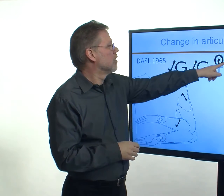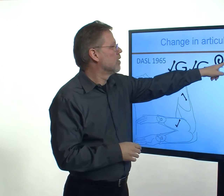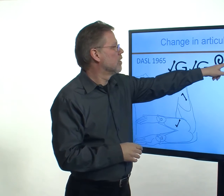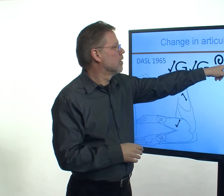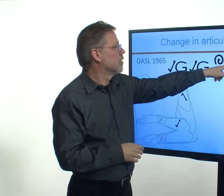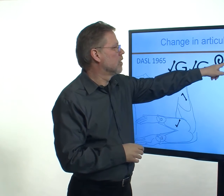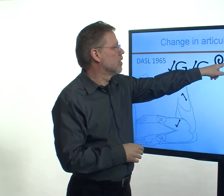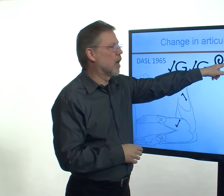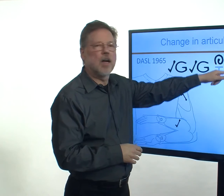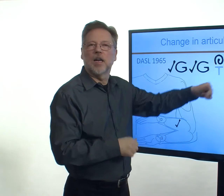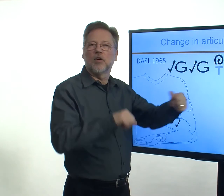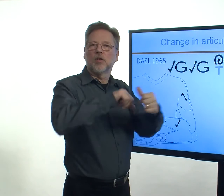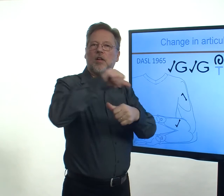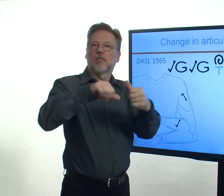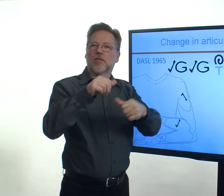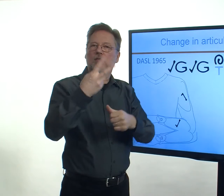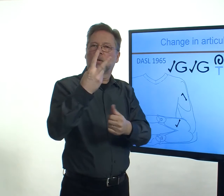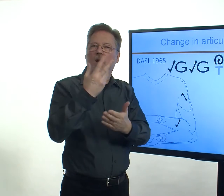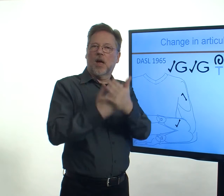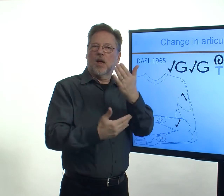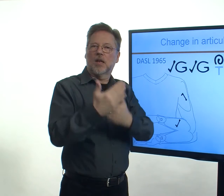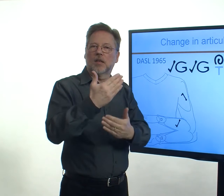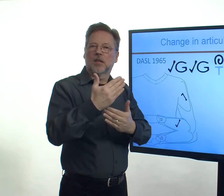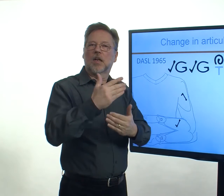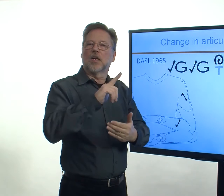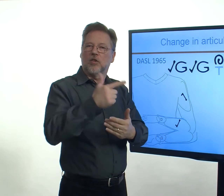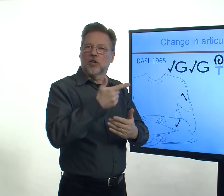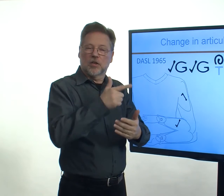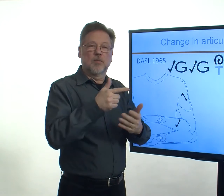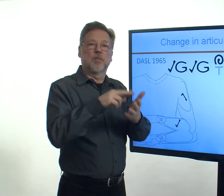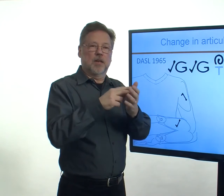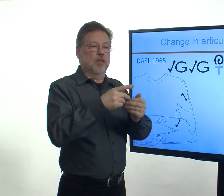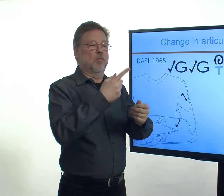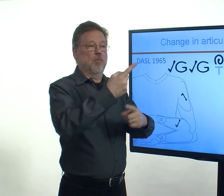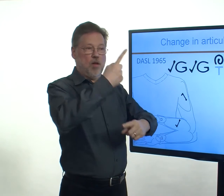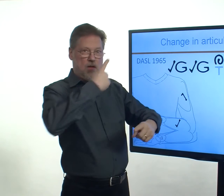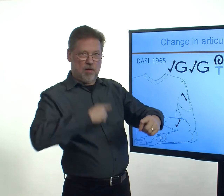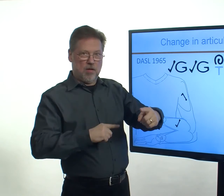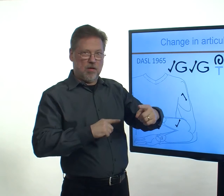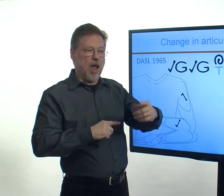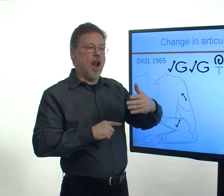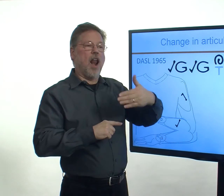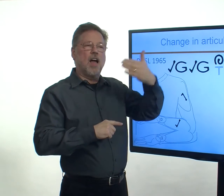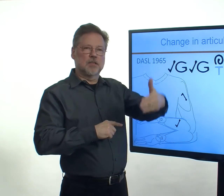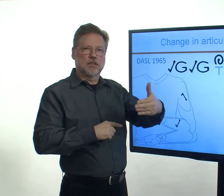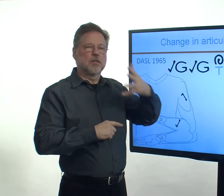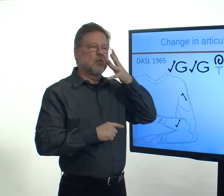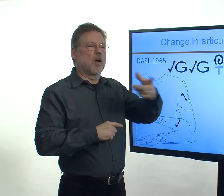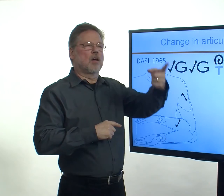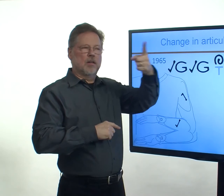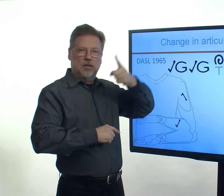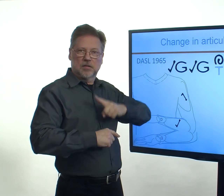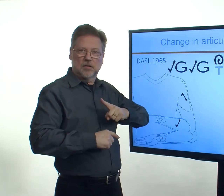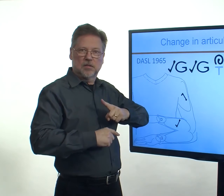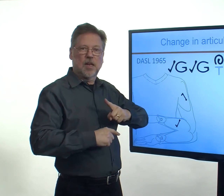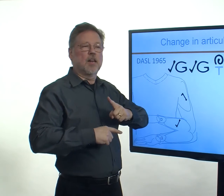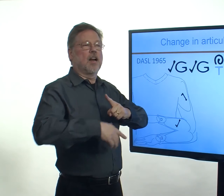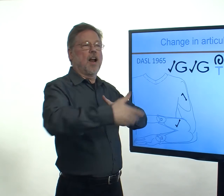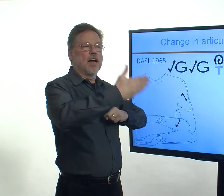The tilde represents interaction between the hands, alternating so that one hand moves, followed by the other in a continuous